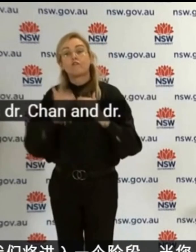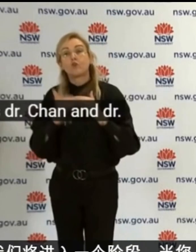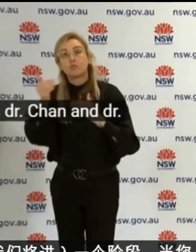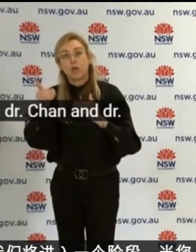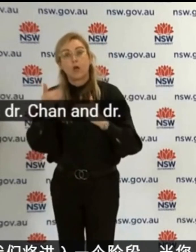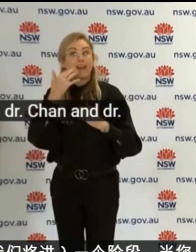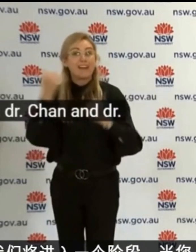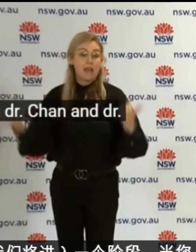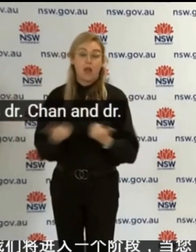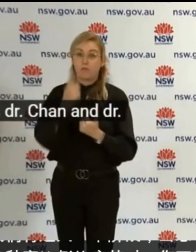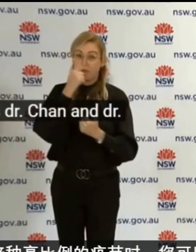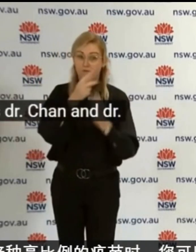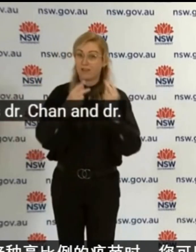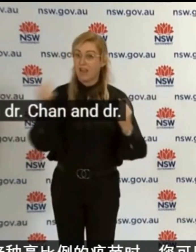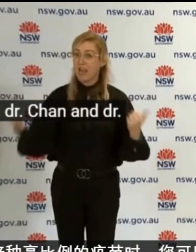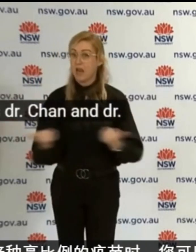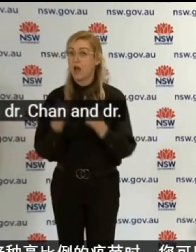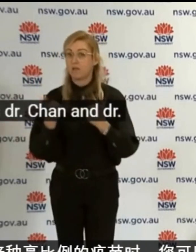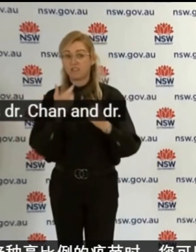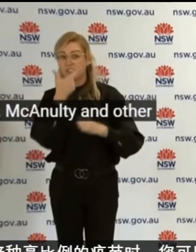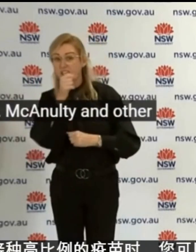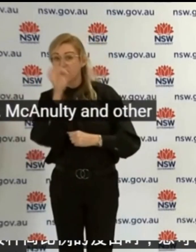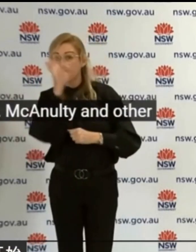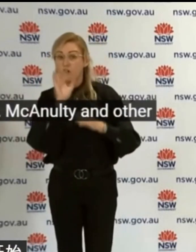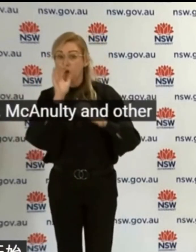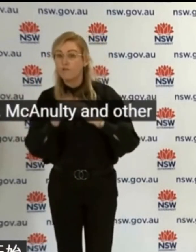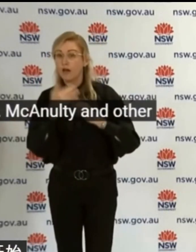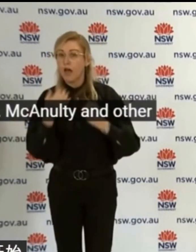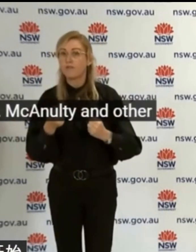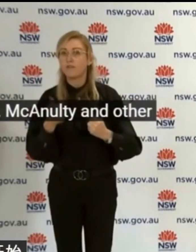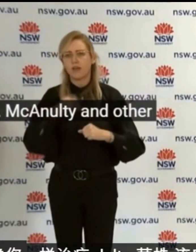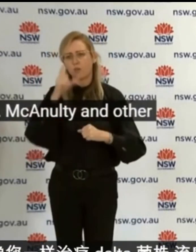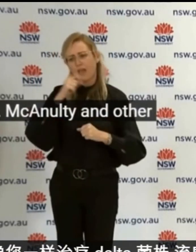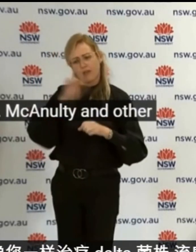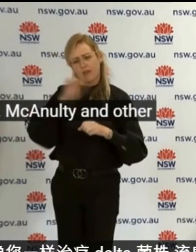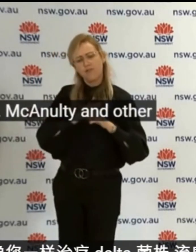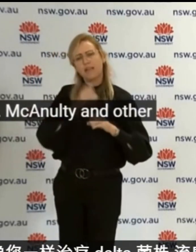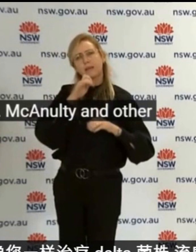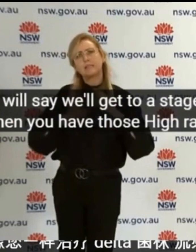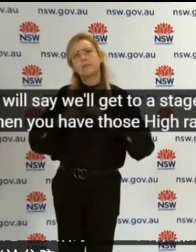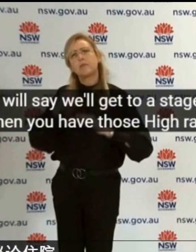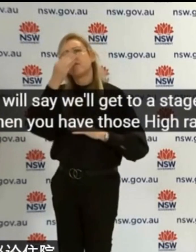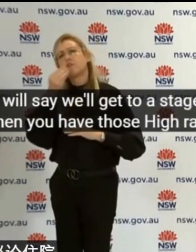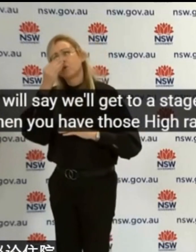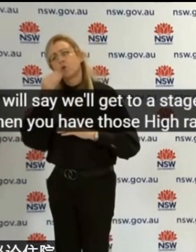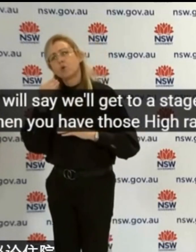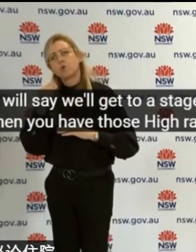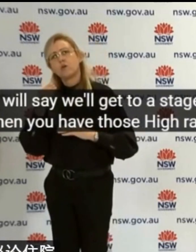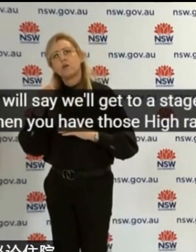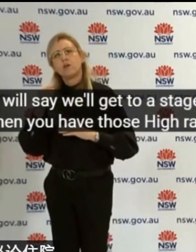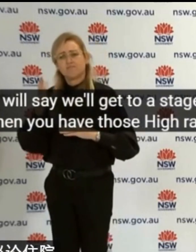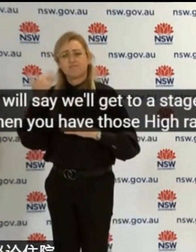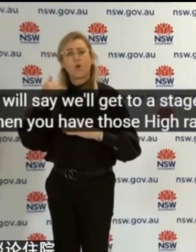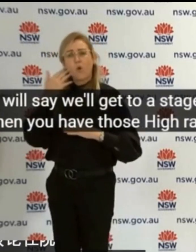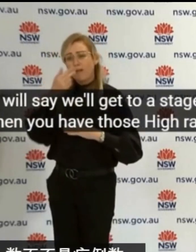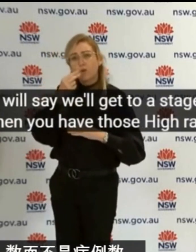rates of vaccination where you can start treating the Delta strain as you would the flu, where you talk about the number of people in hospital as opposed to the number of